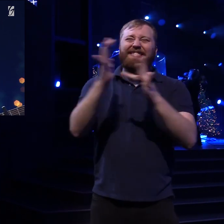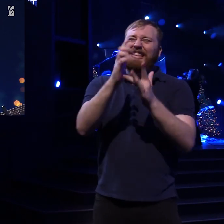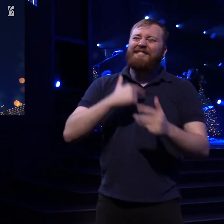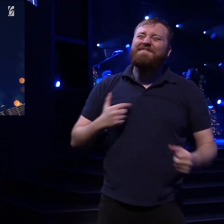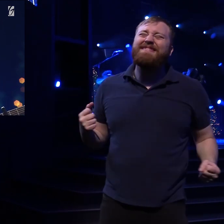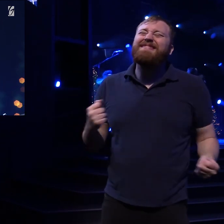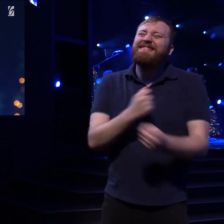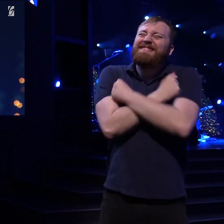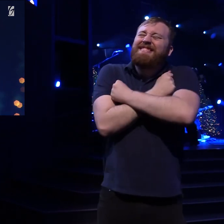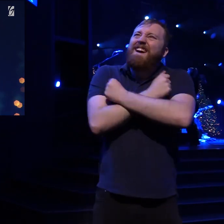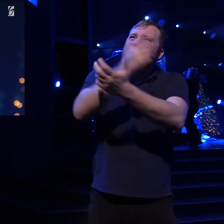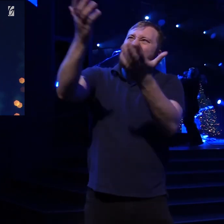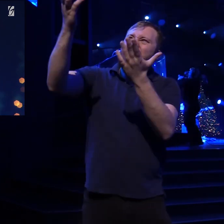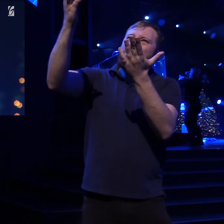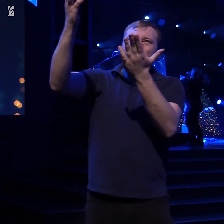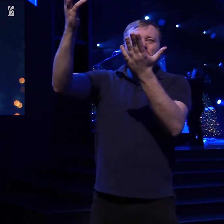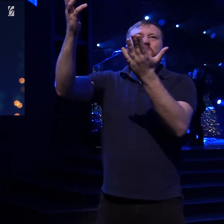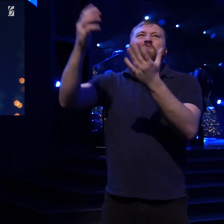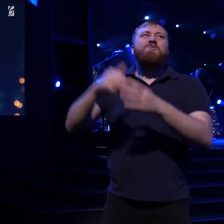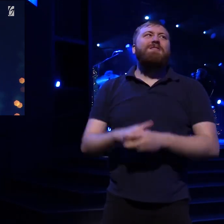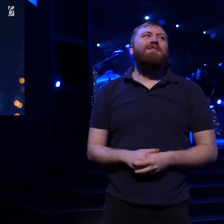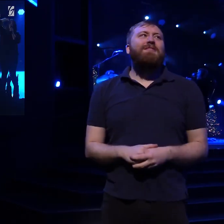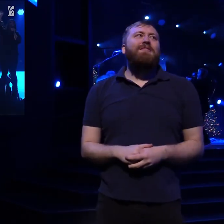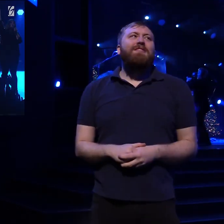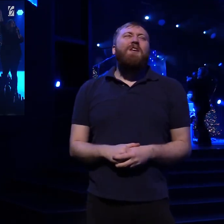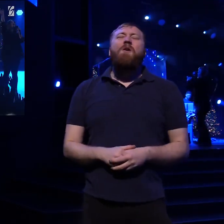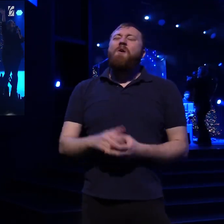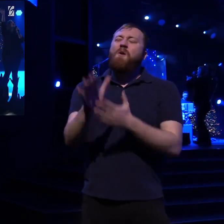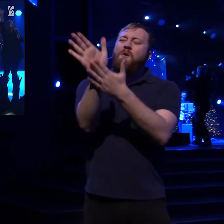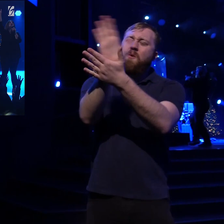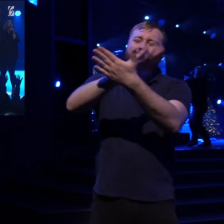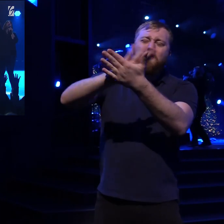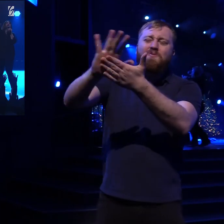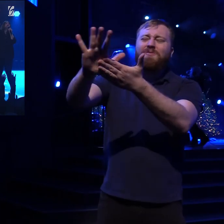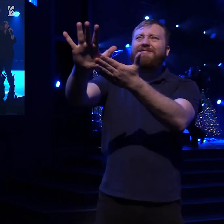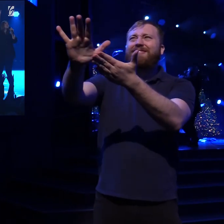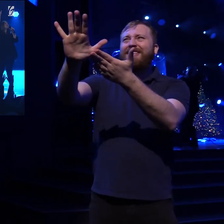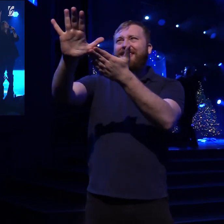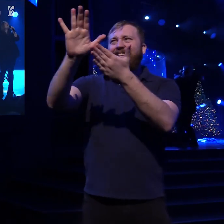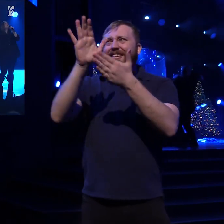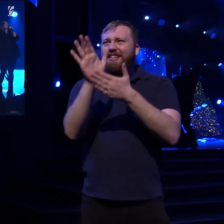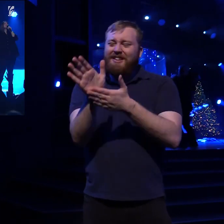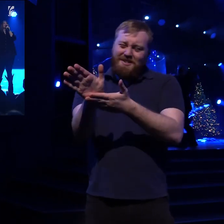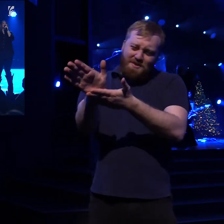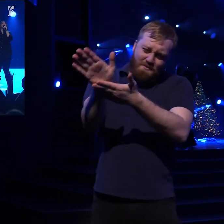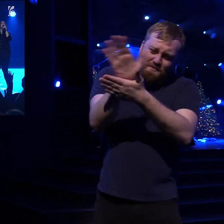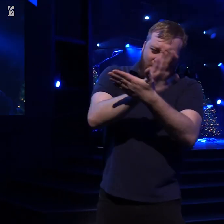Come on, you sing it, sing it, holy. Holy.